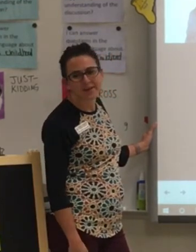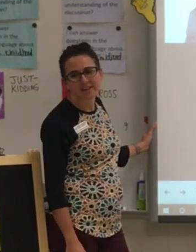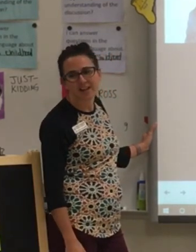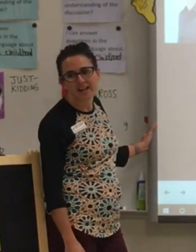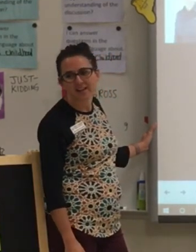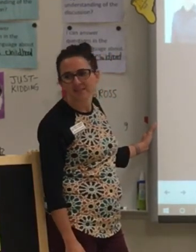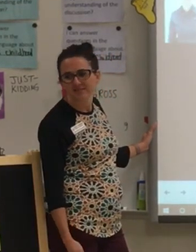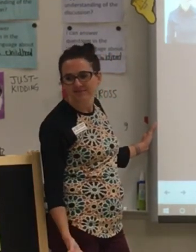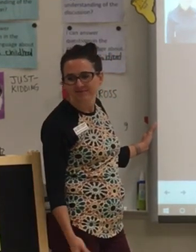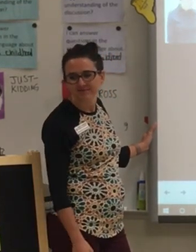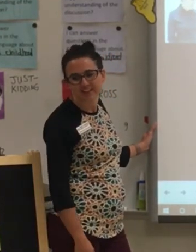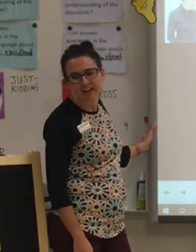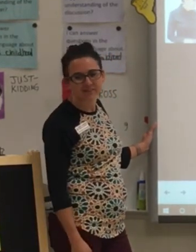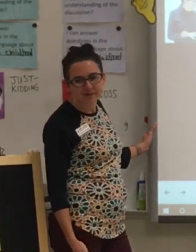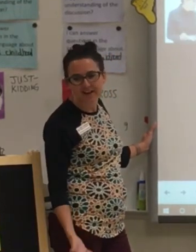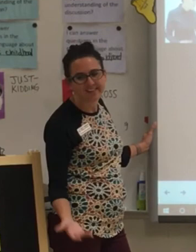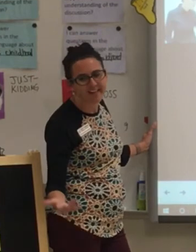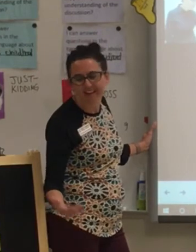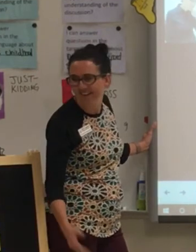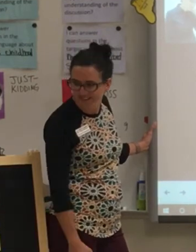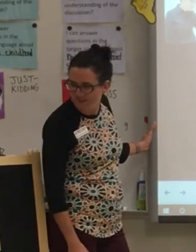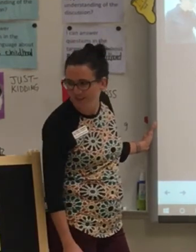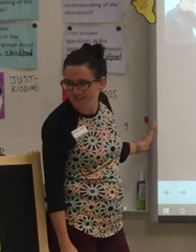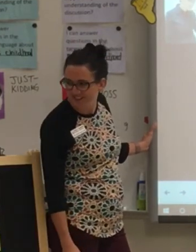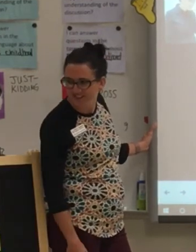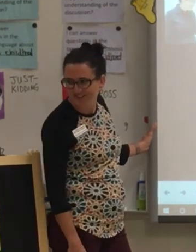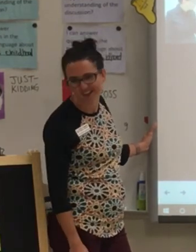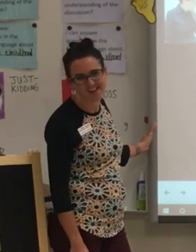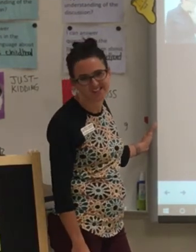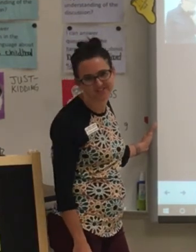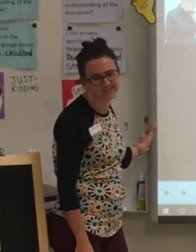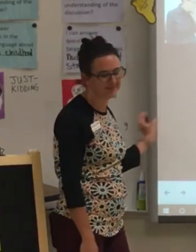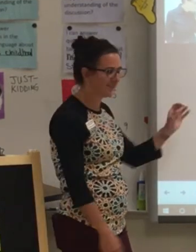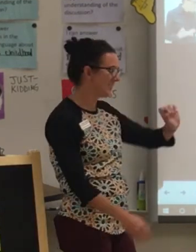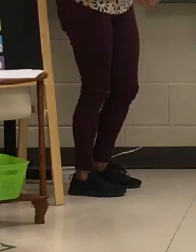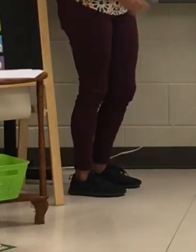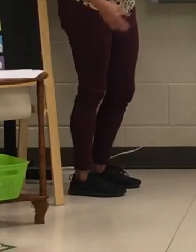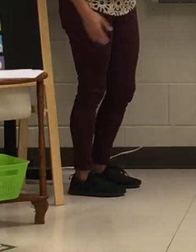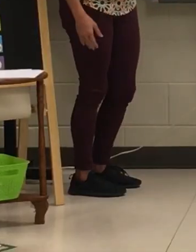mean, like, everybody left, they went to see the new house. No, she Alright.